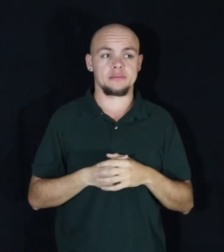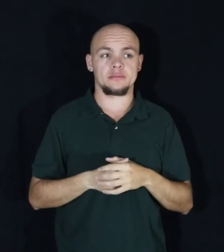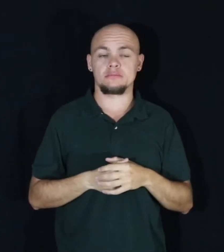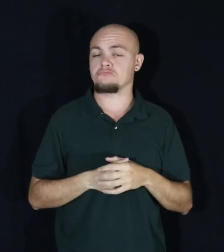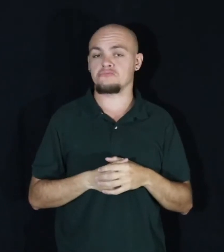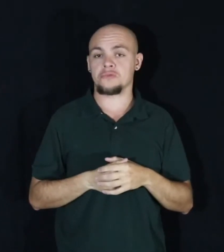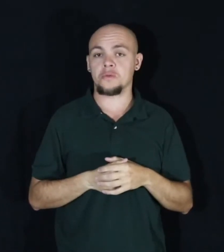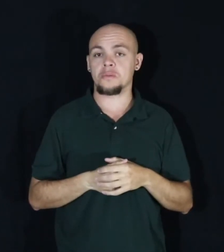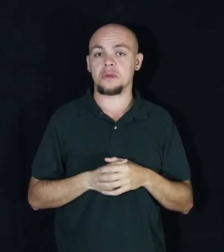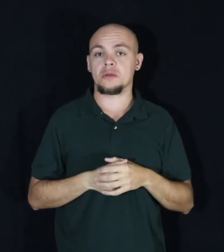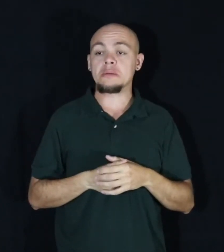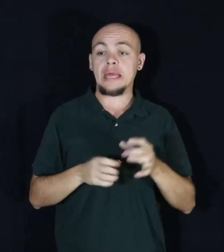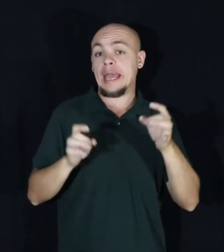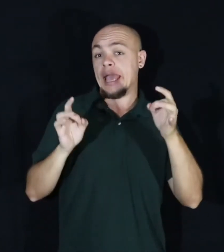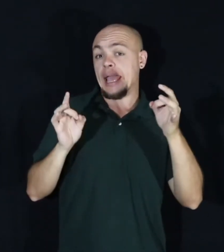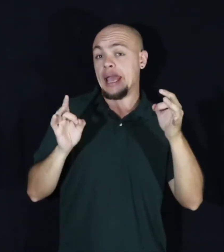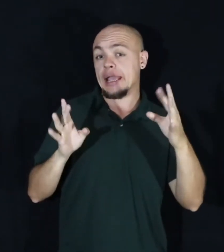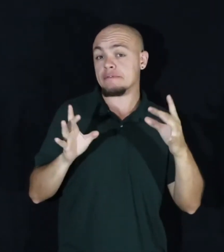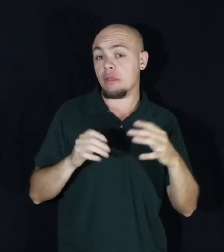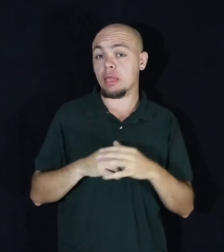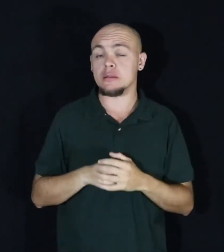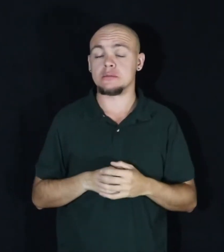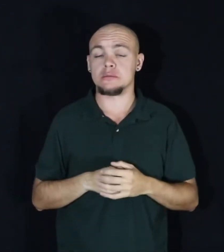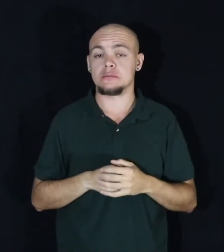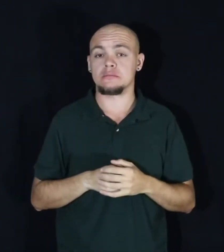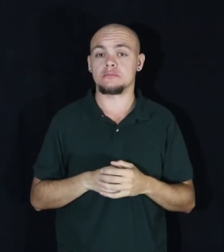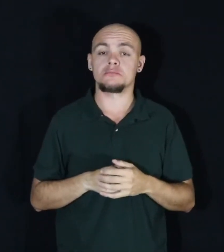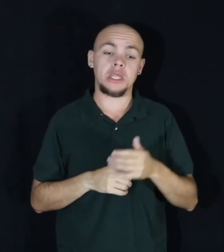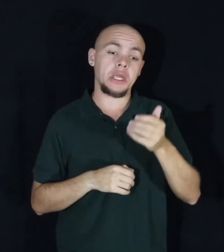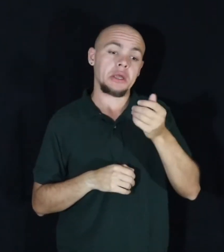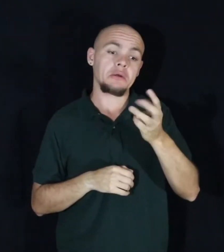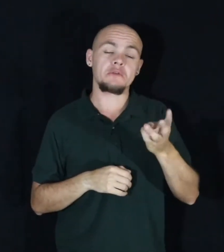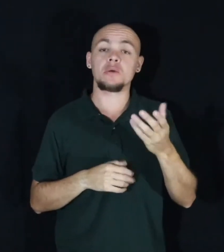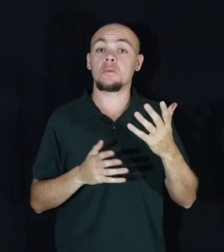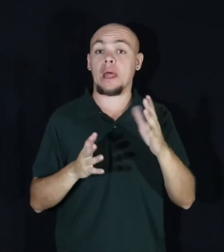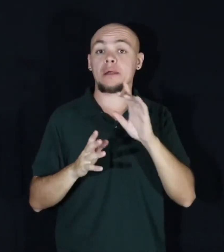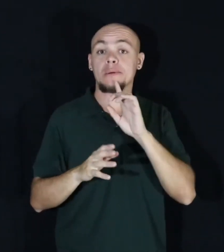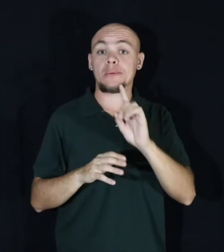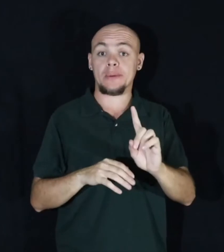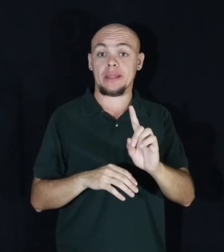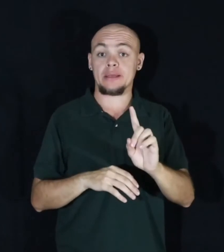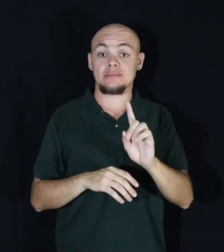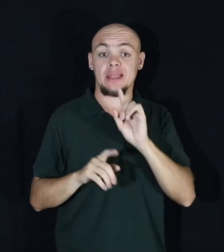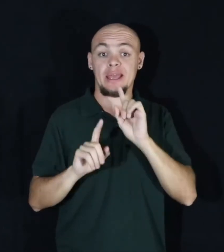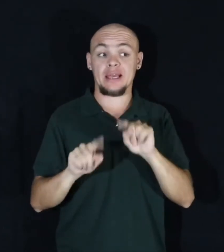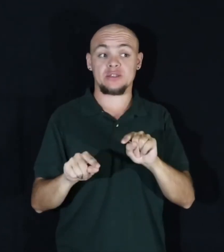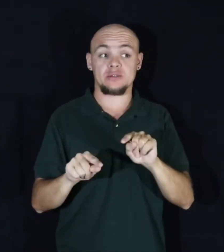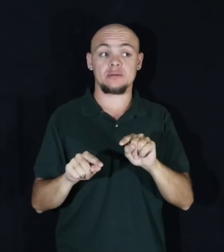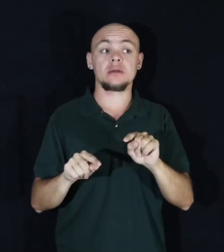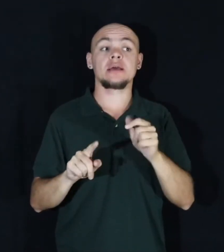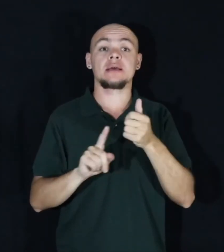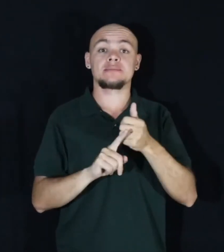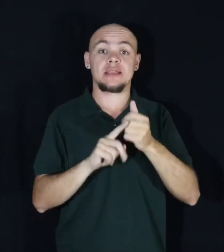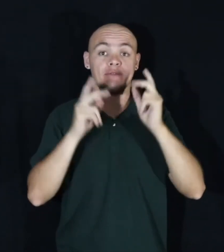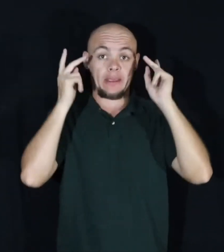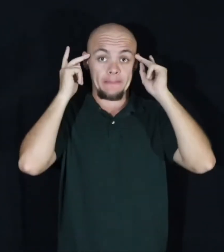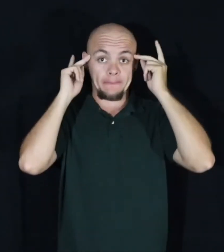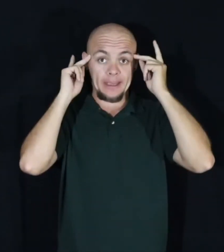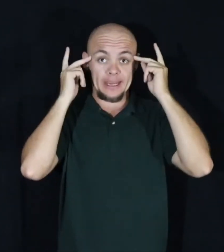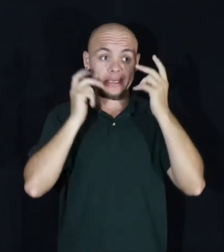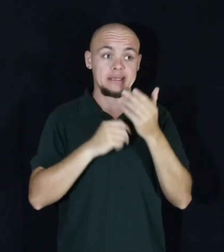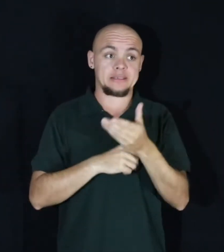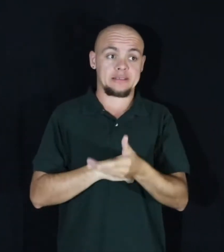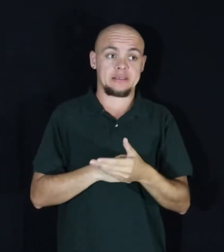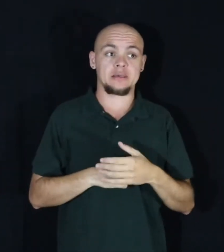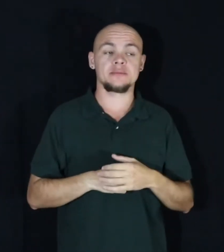No? Okay. Hateful? A couple. Okay, well the actual answer is panicked, so good job with those of you who guessed it